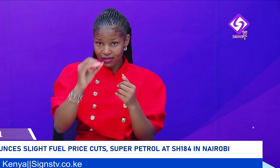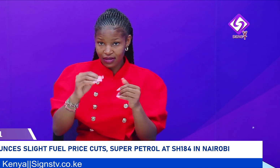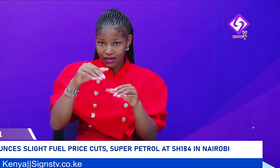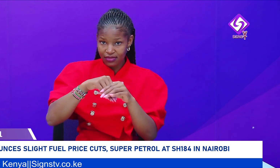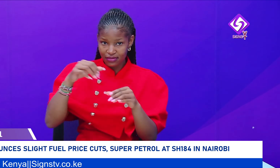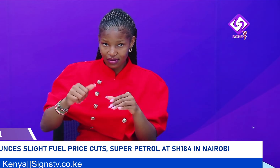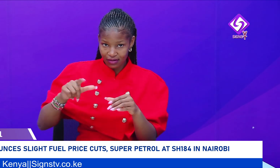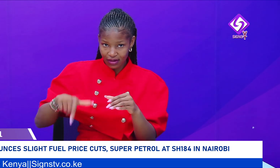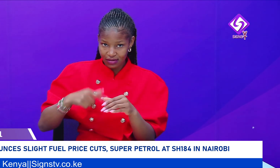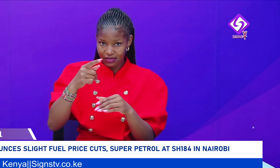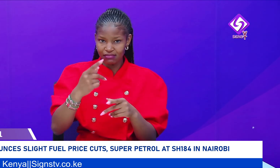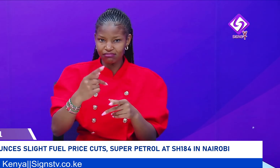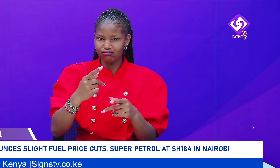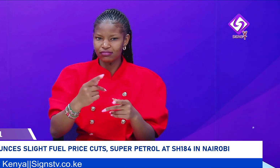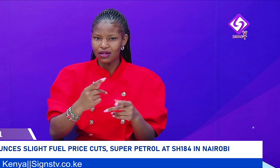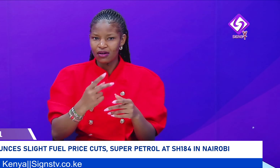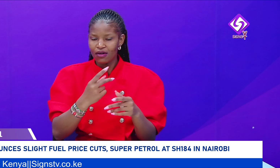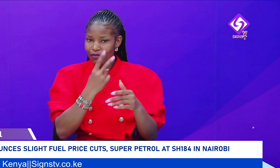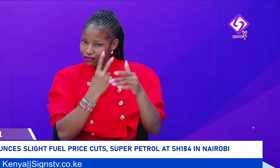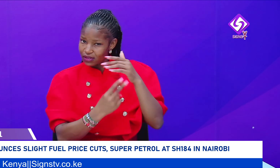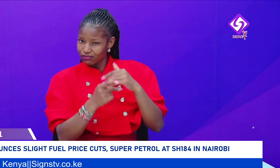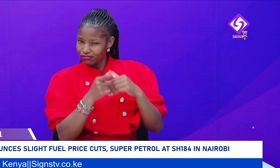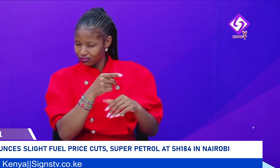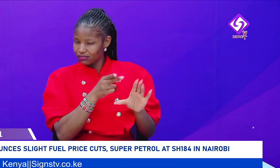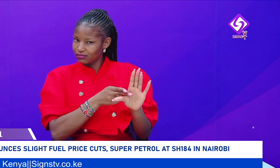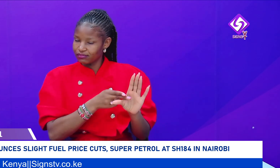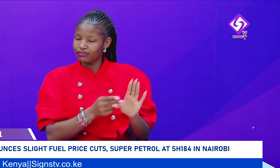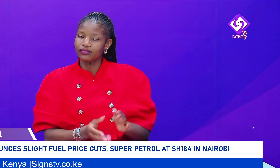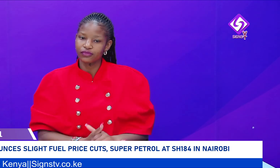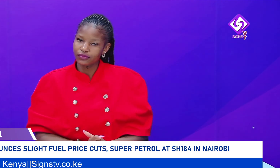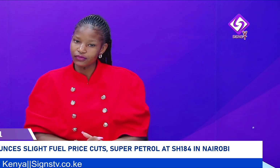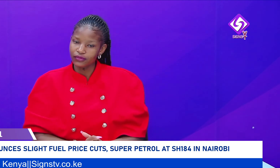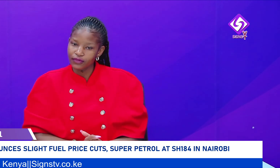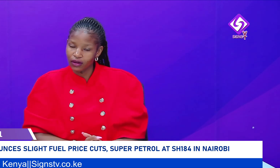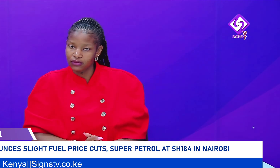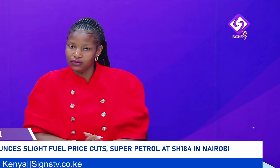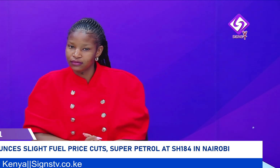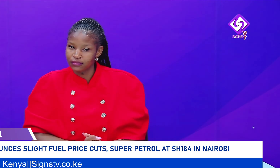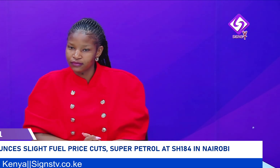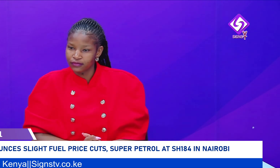The landed cost of super petrol decreased by